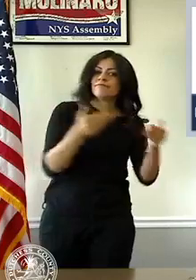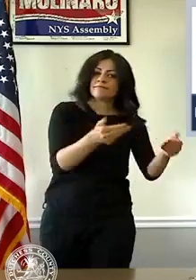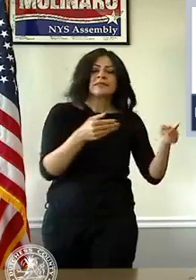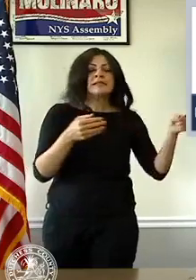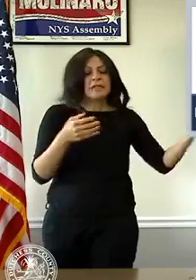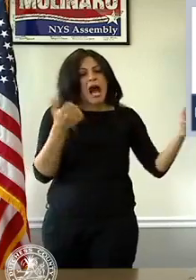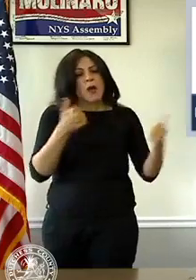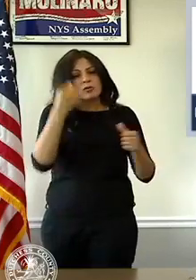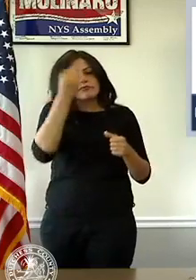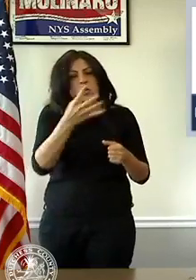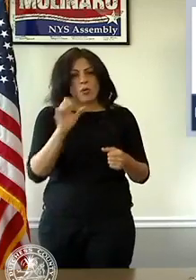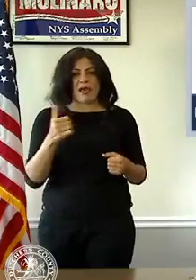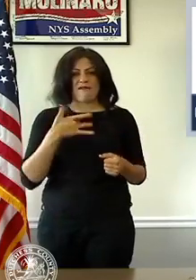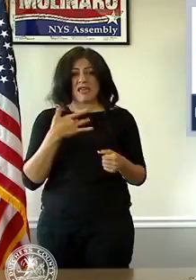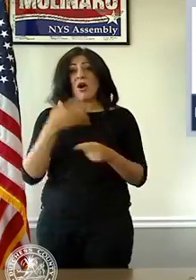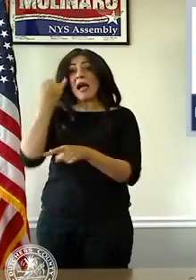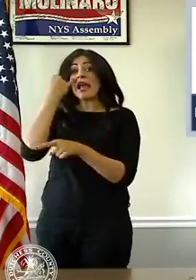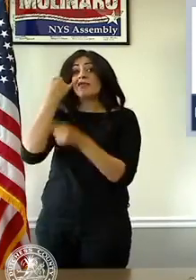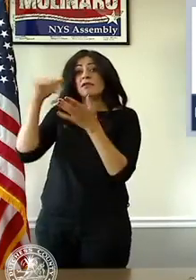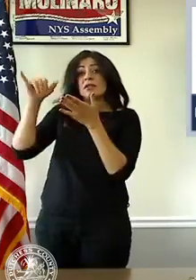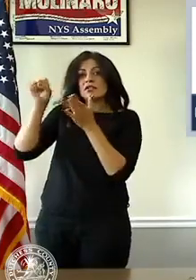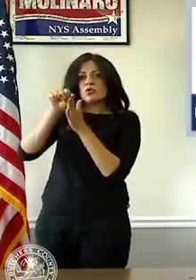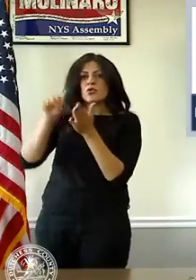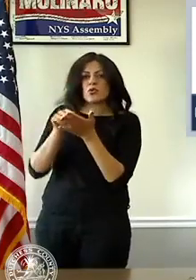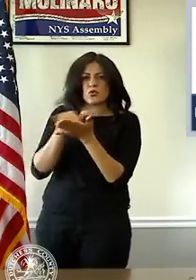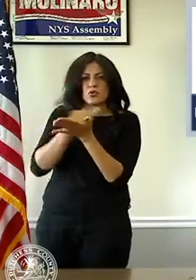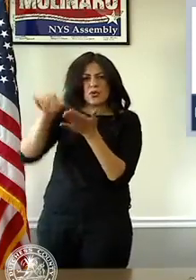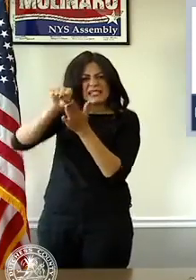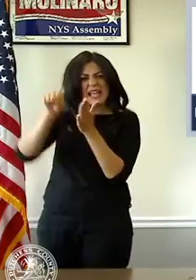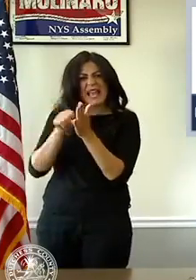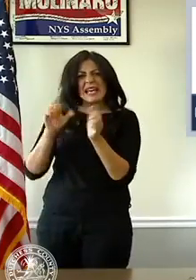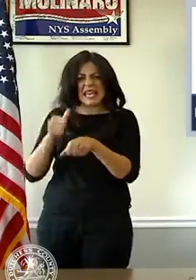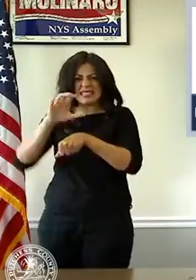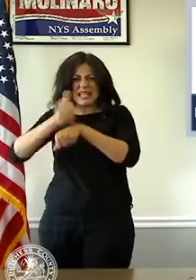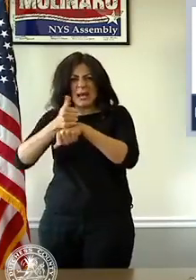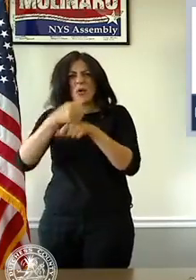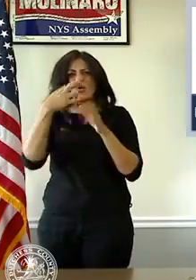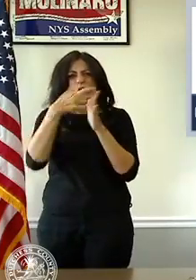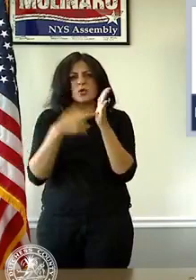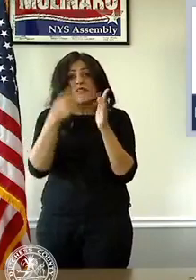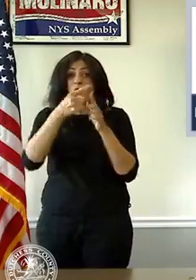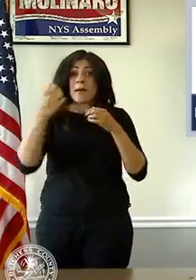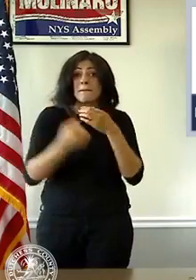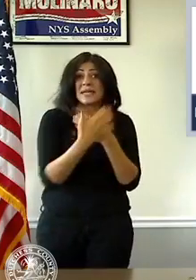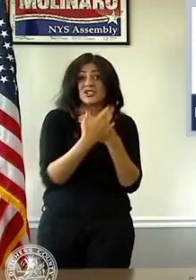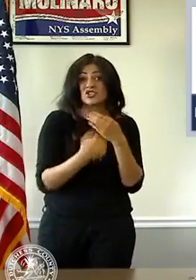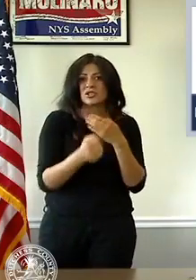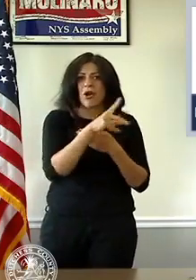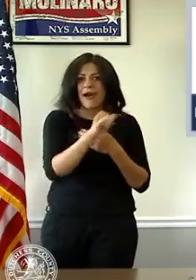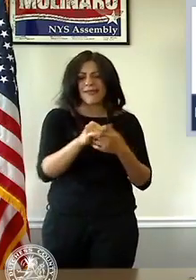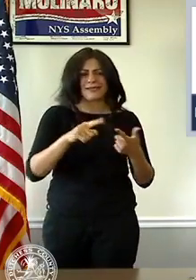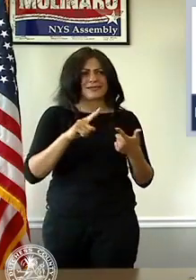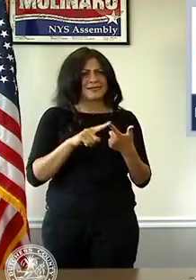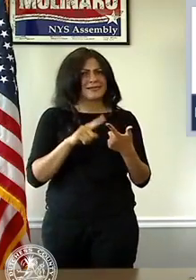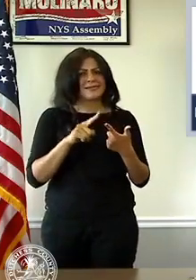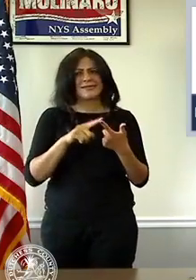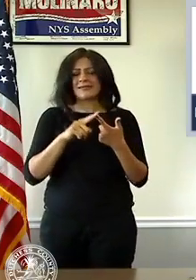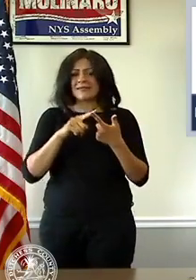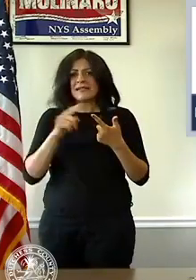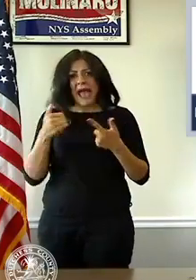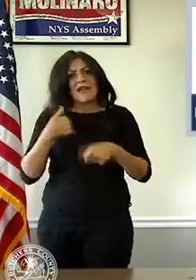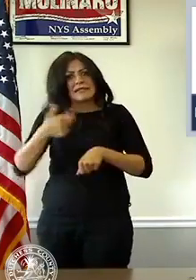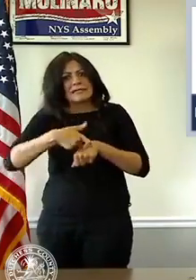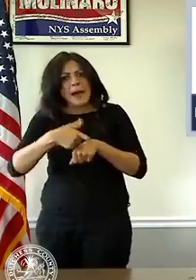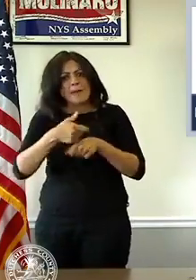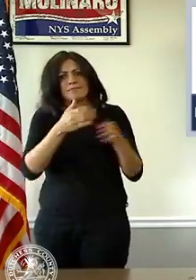If the state of New York can create guidance for beaches on Long Island, if they can create guidance to access